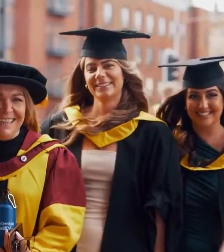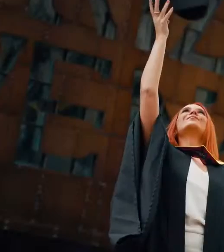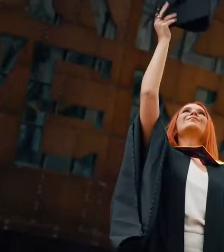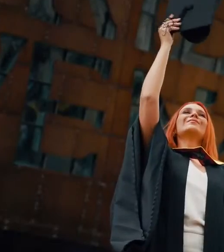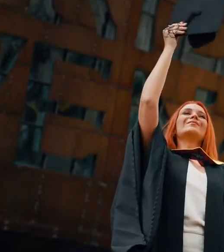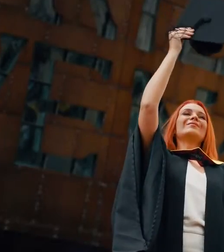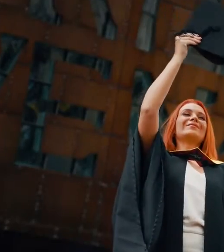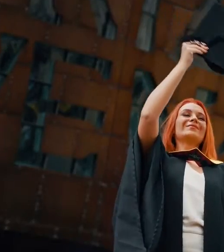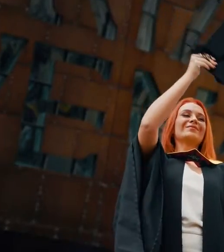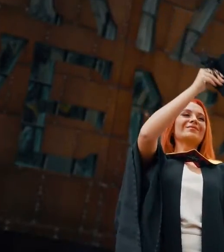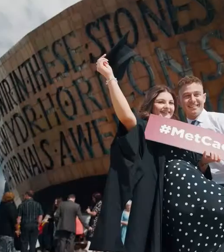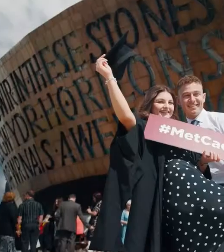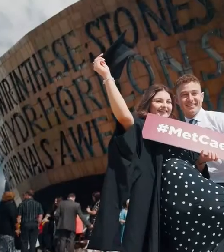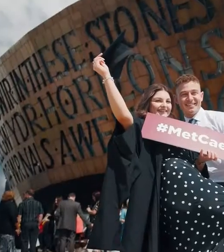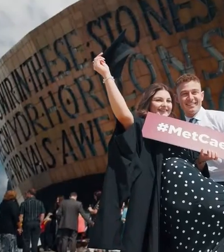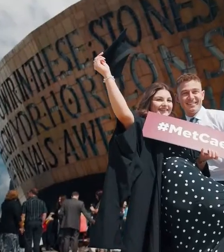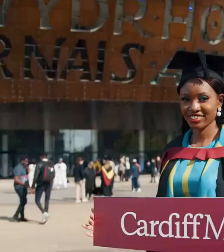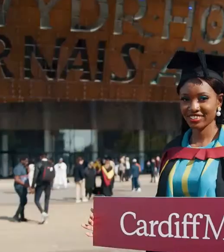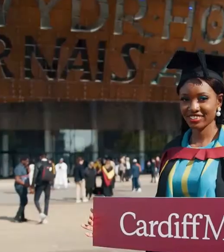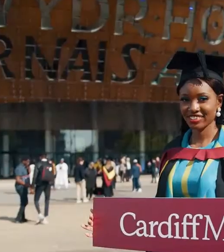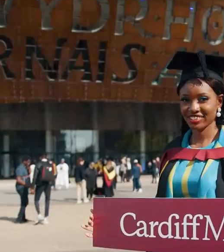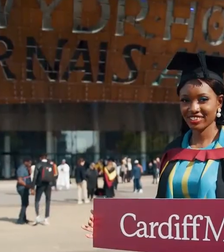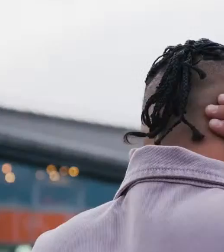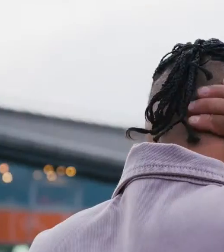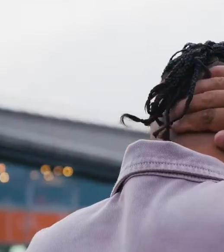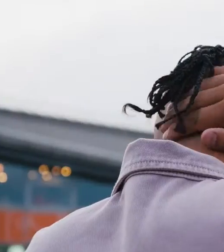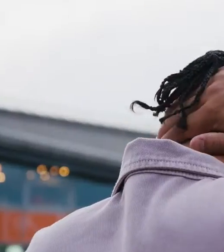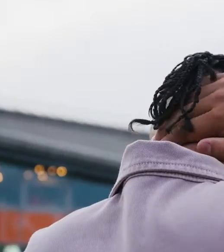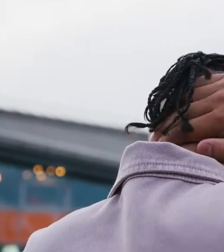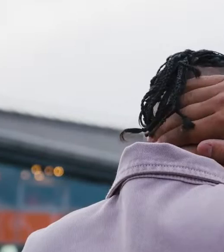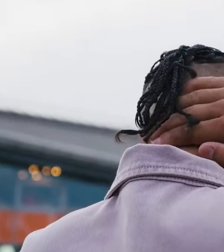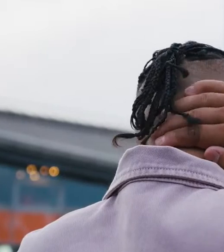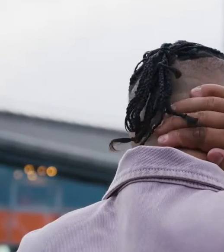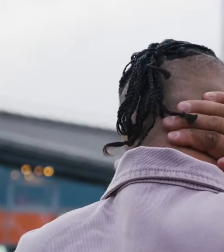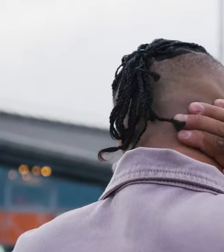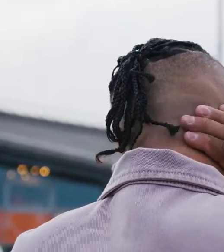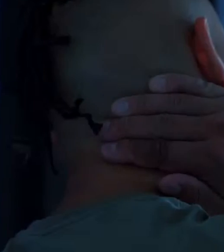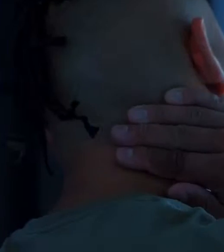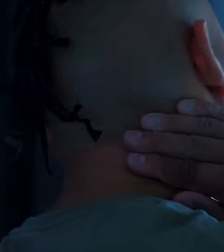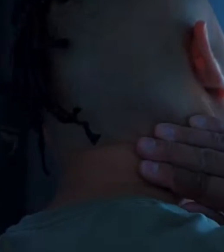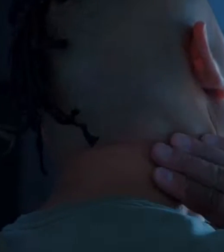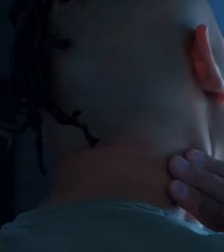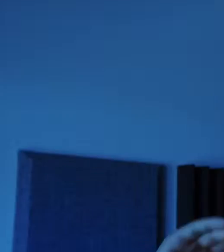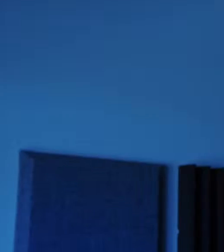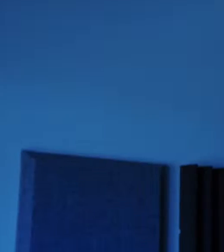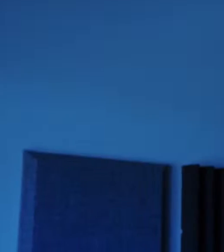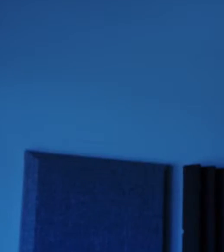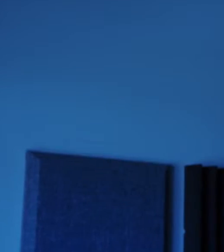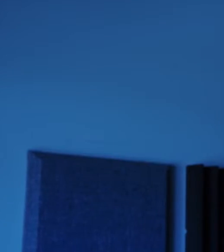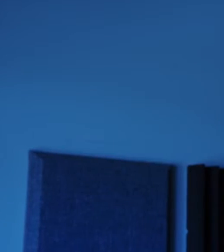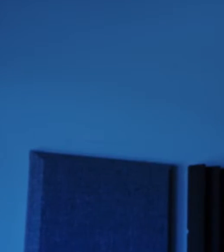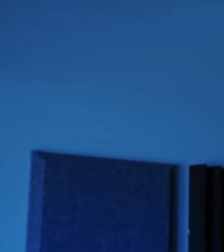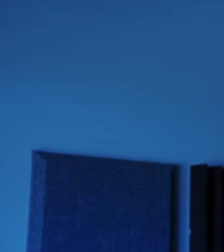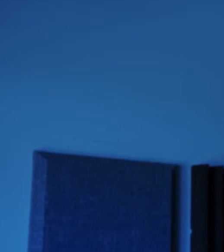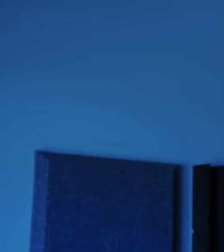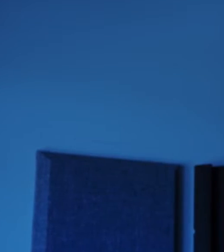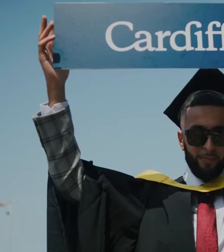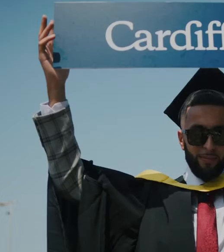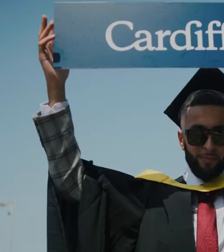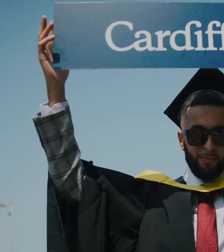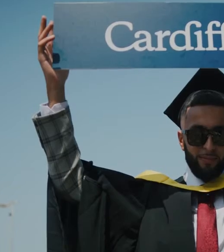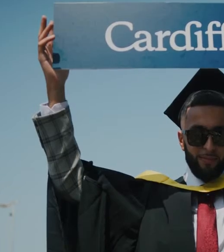voice, and allow it to bellow out so the sound connects where goosebumps form on the back of necks. Just like that moon on those dark